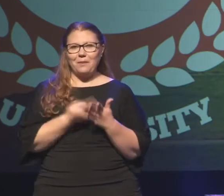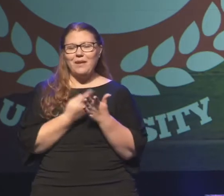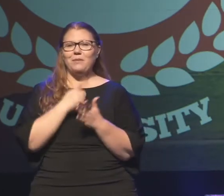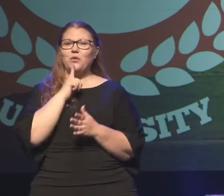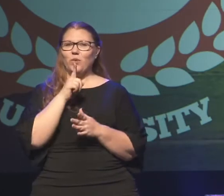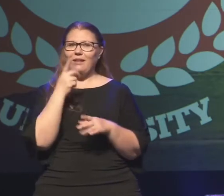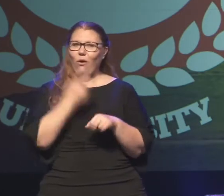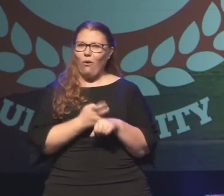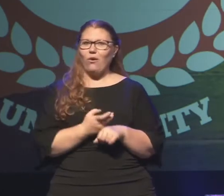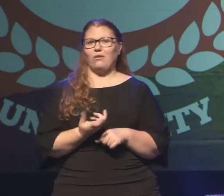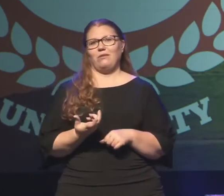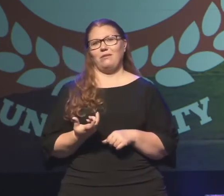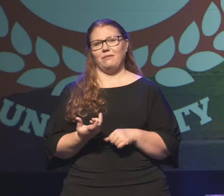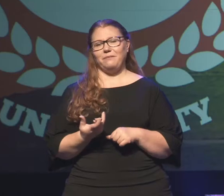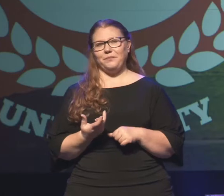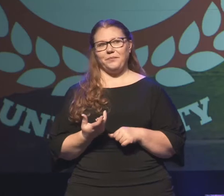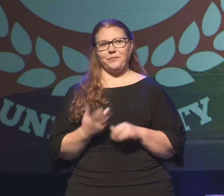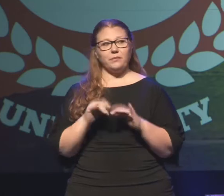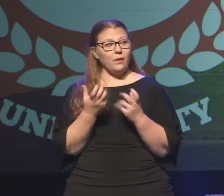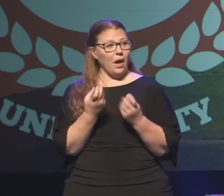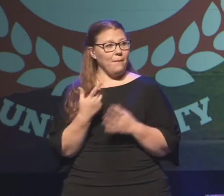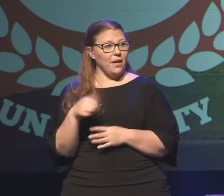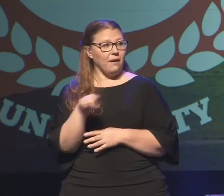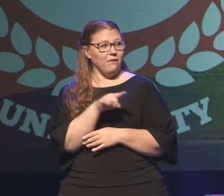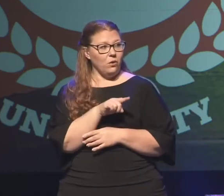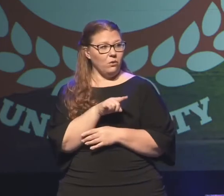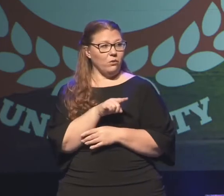hard. How many of you